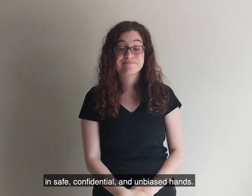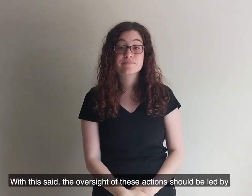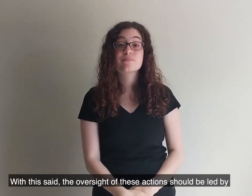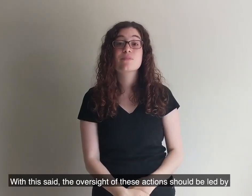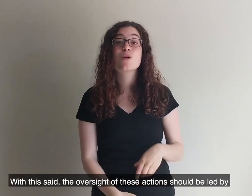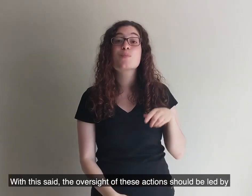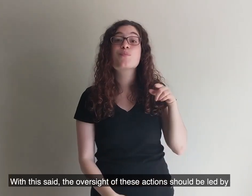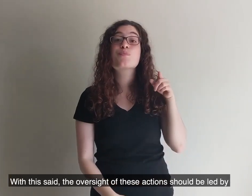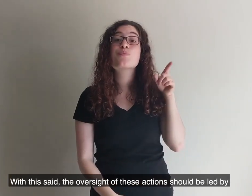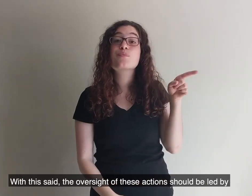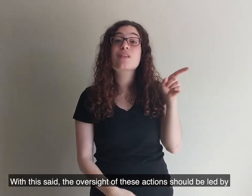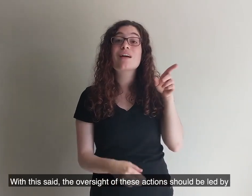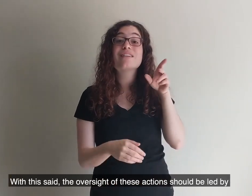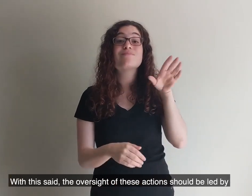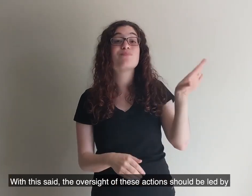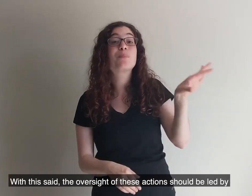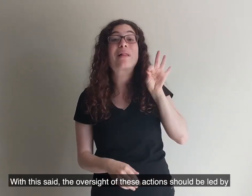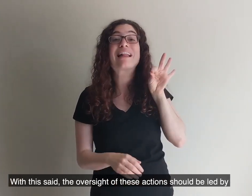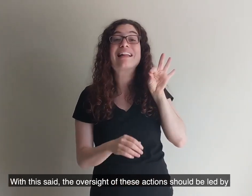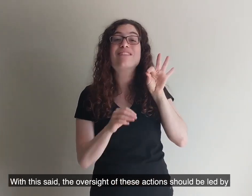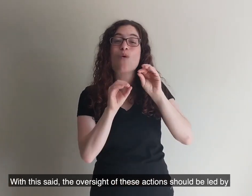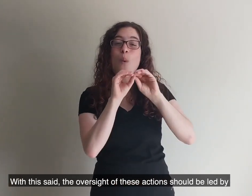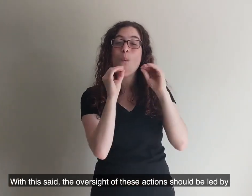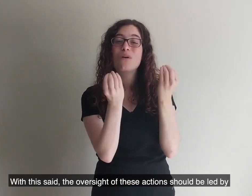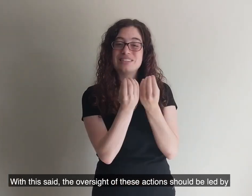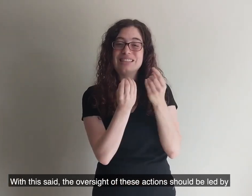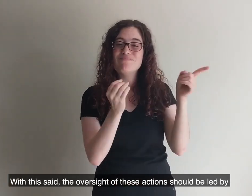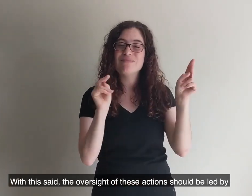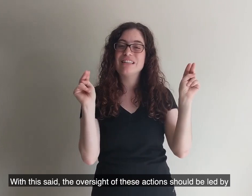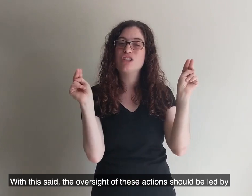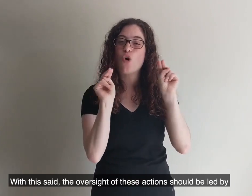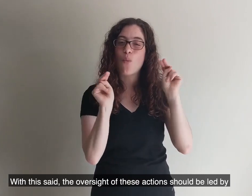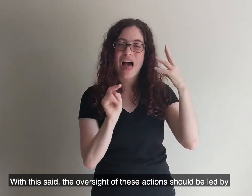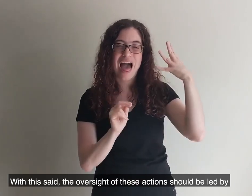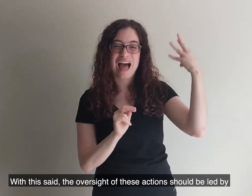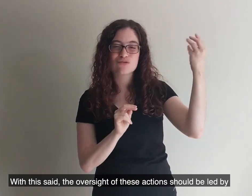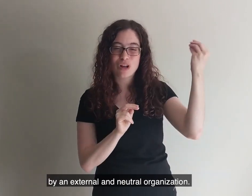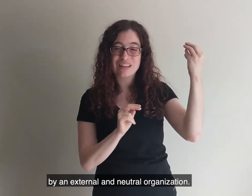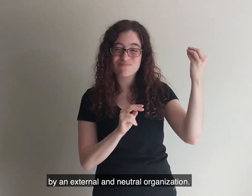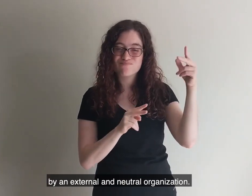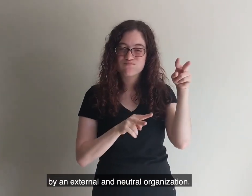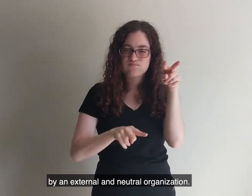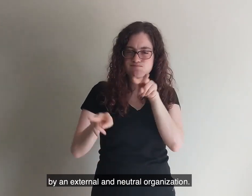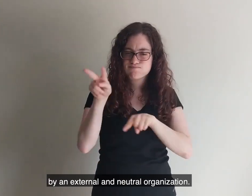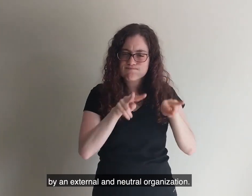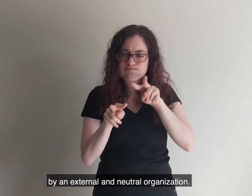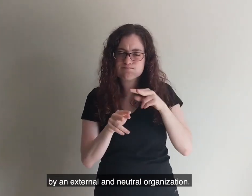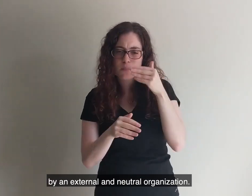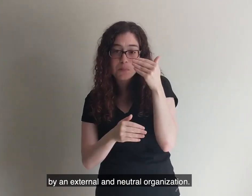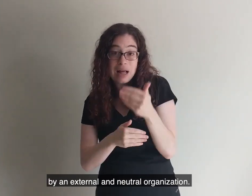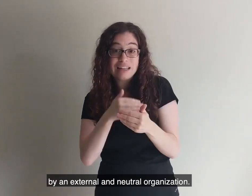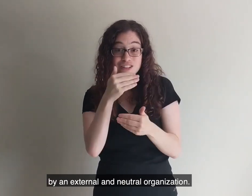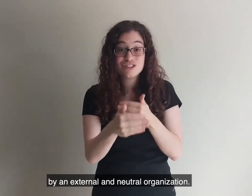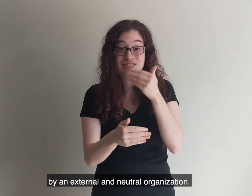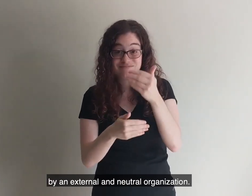this said, the oversight of these actions should be led by an external and neutral